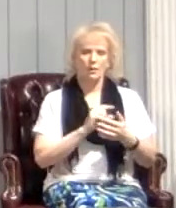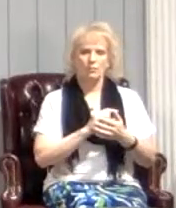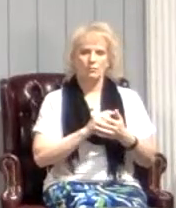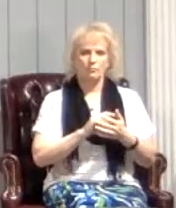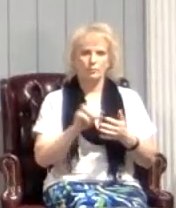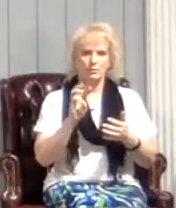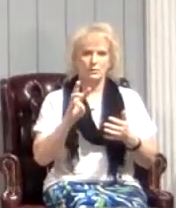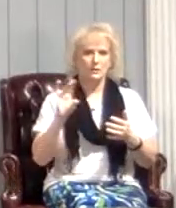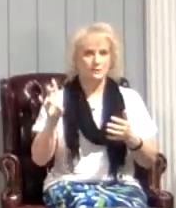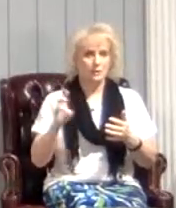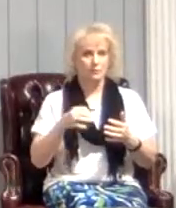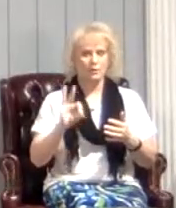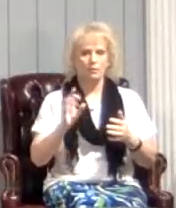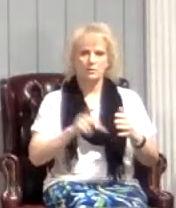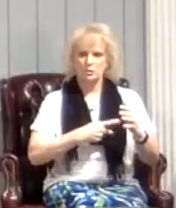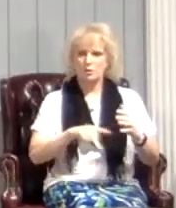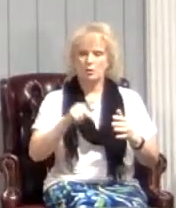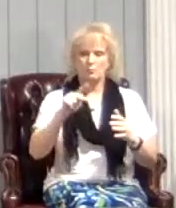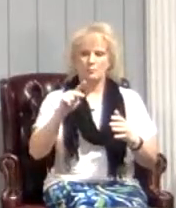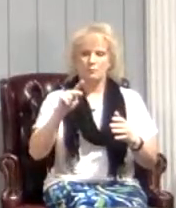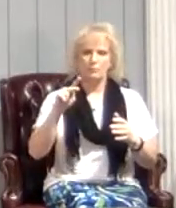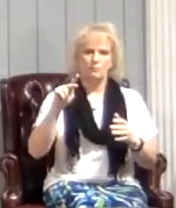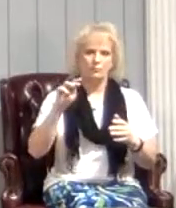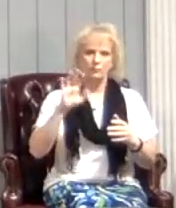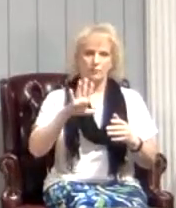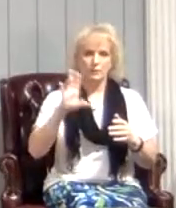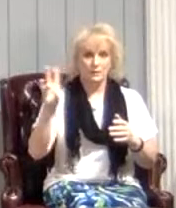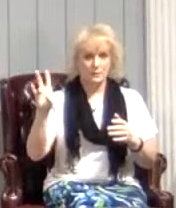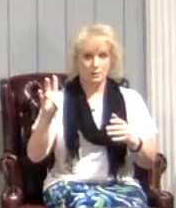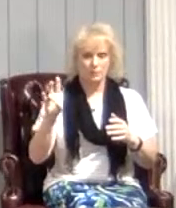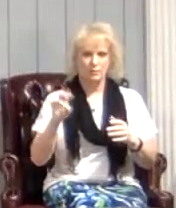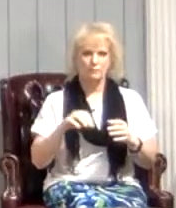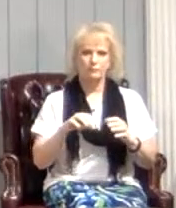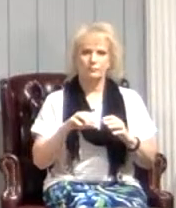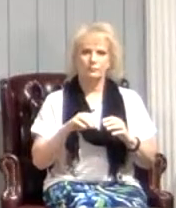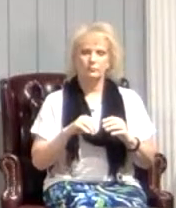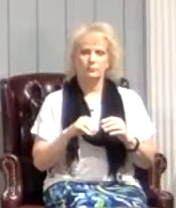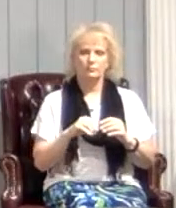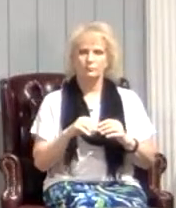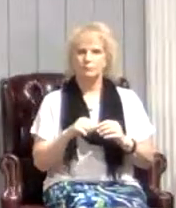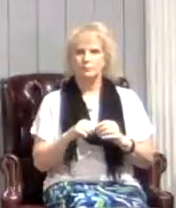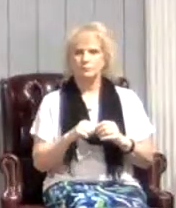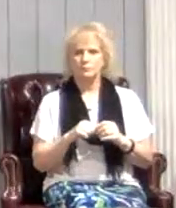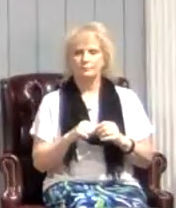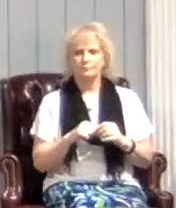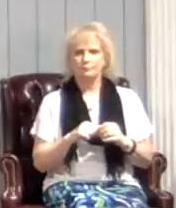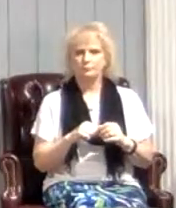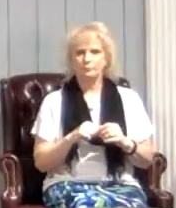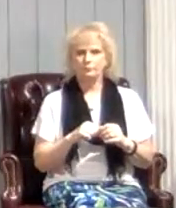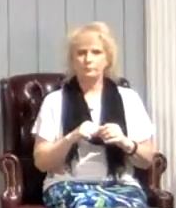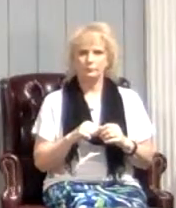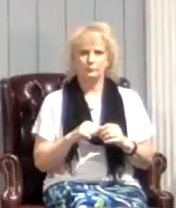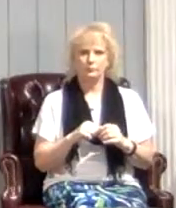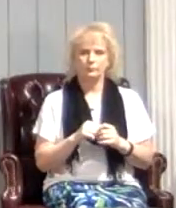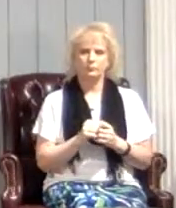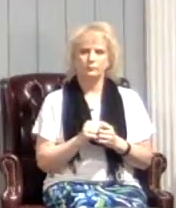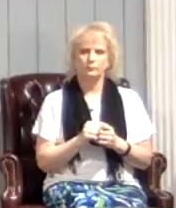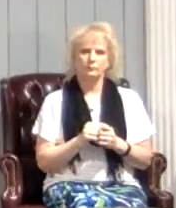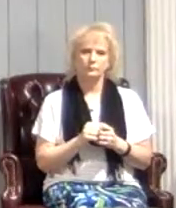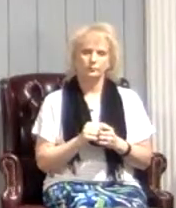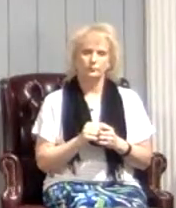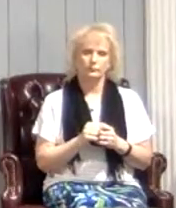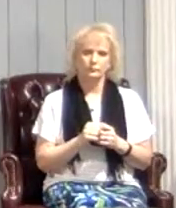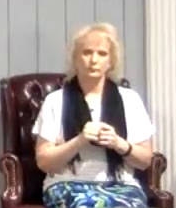right now, but you might want to make reference to have an opportunity to glance at the rest of the psalm as